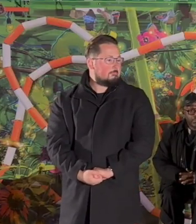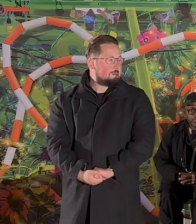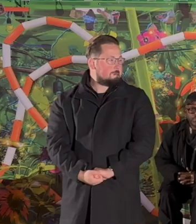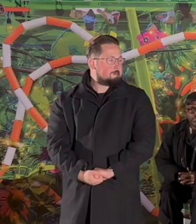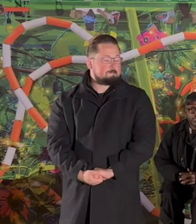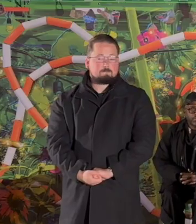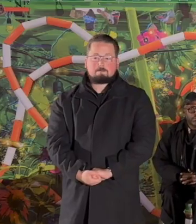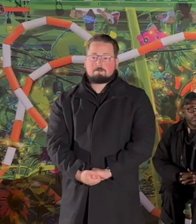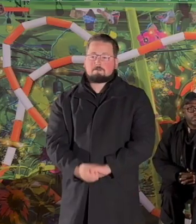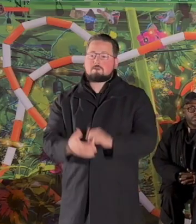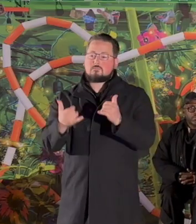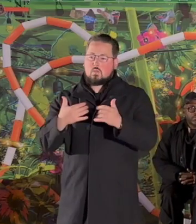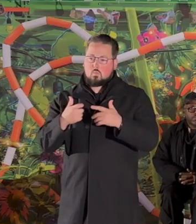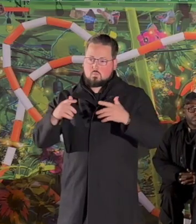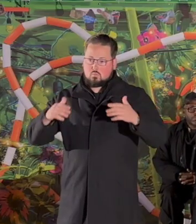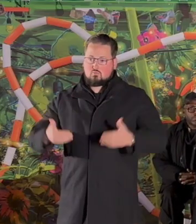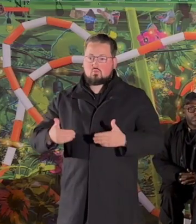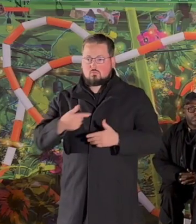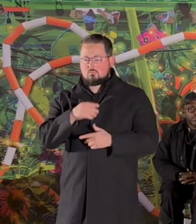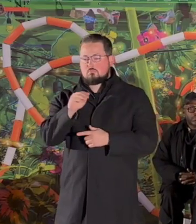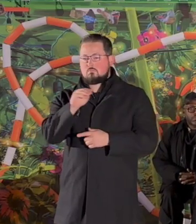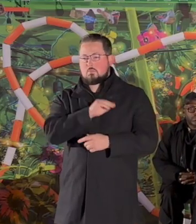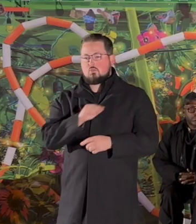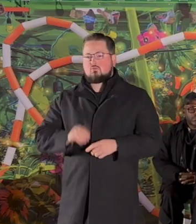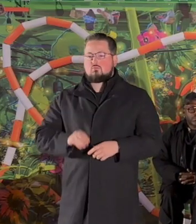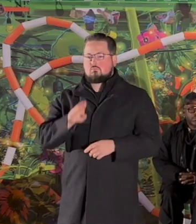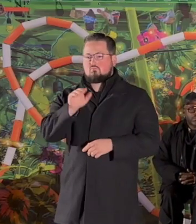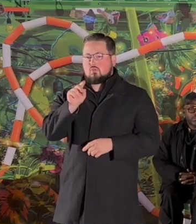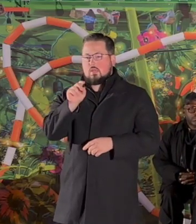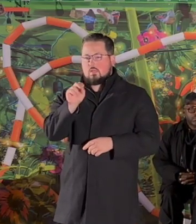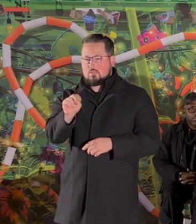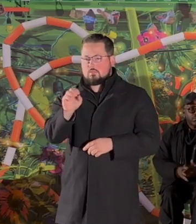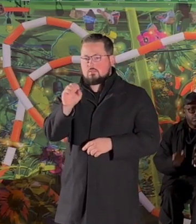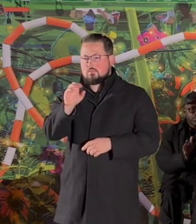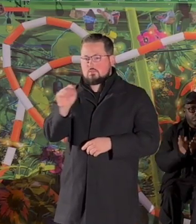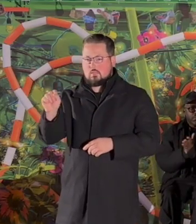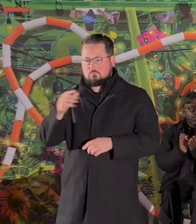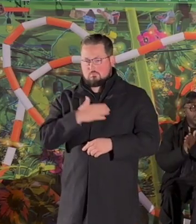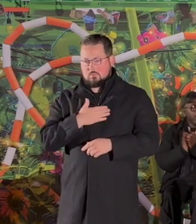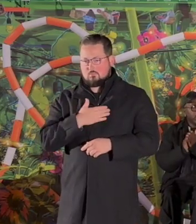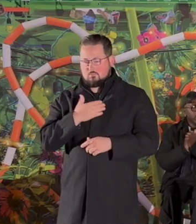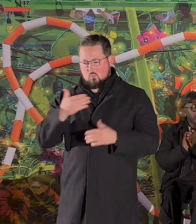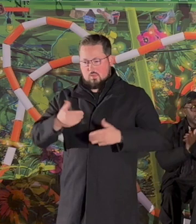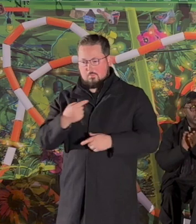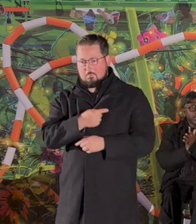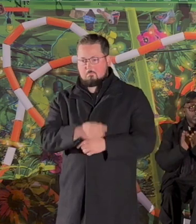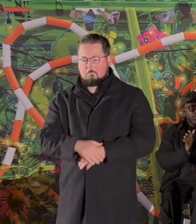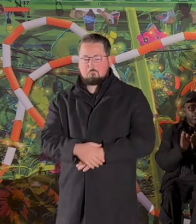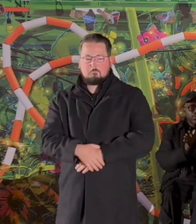And now I would like to introduce Mayor Brandon Scott. Please welcome him.